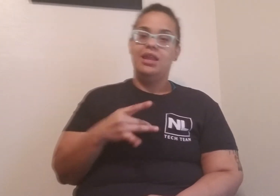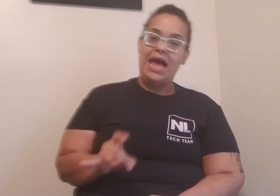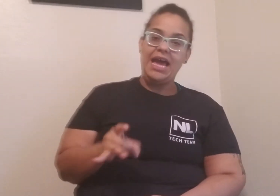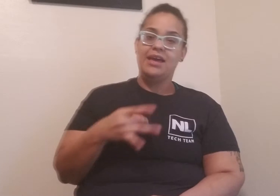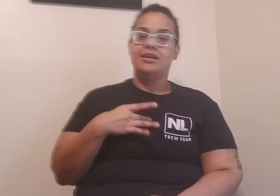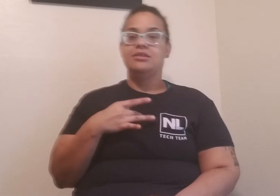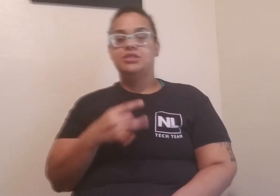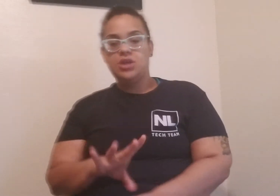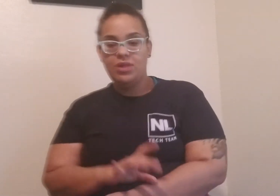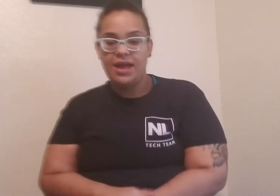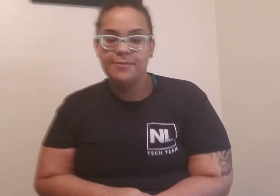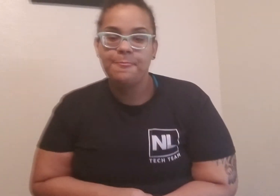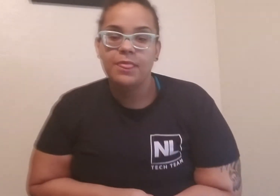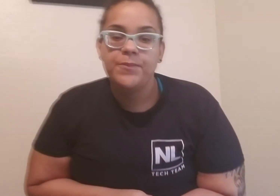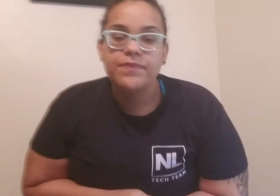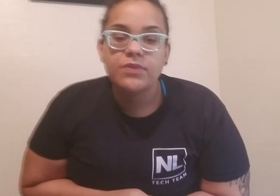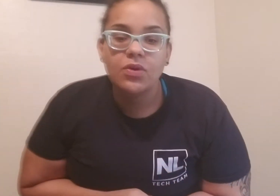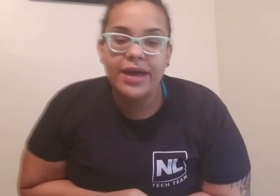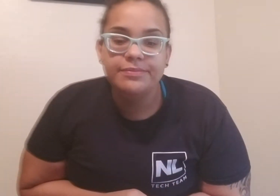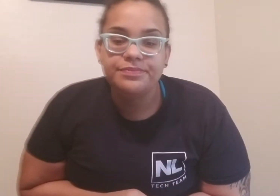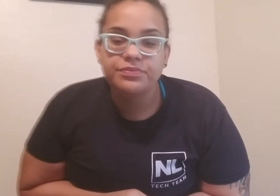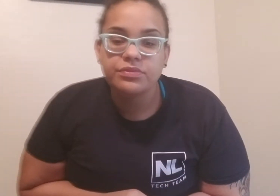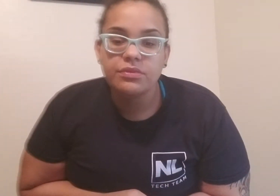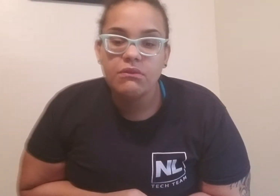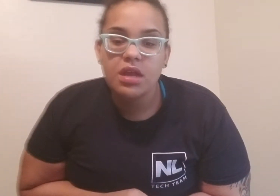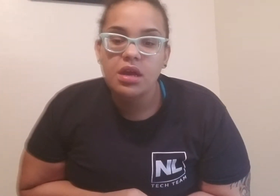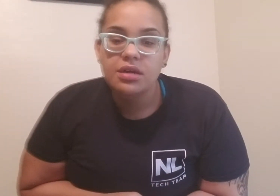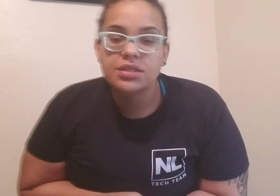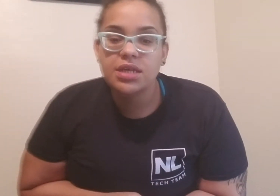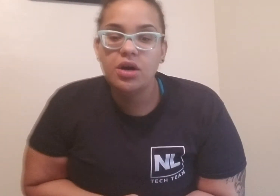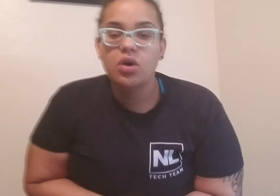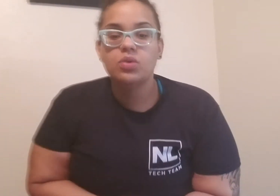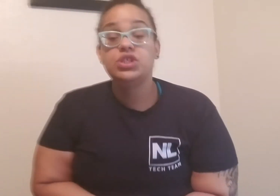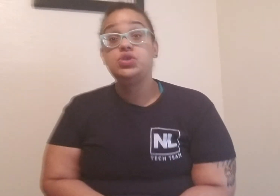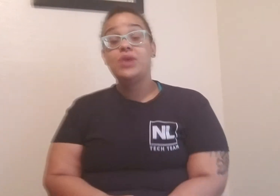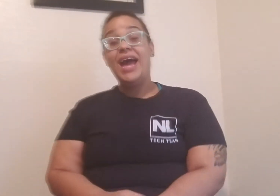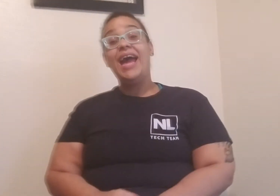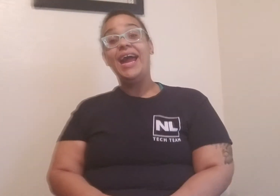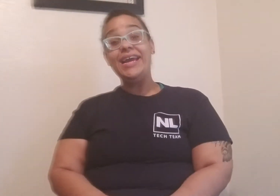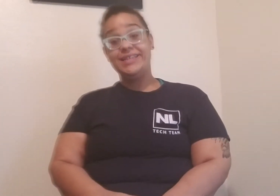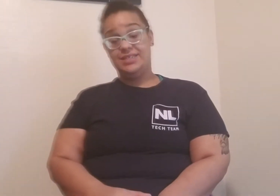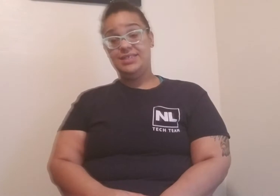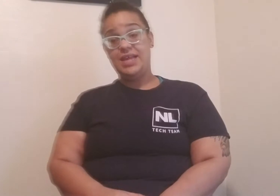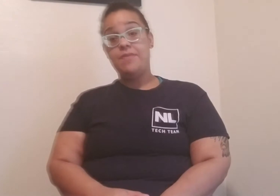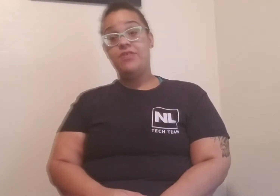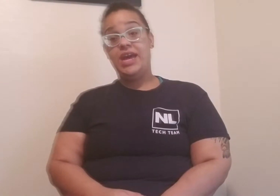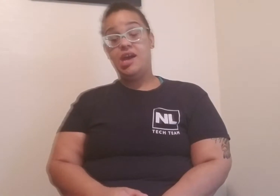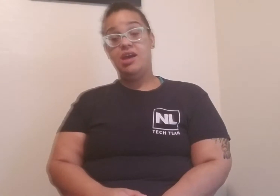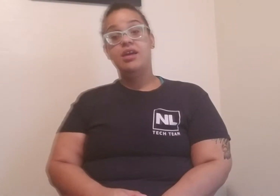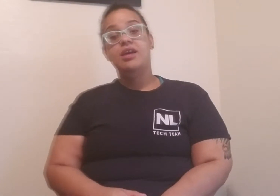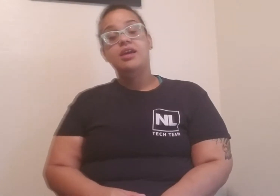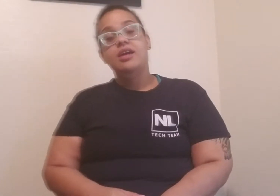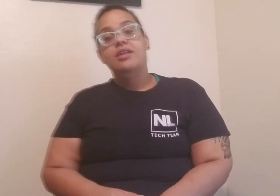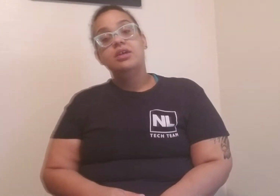Like, don't like. Okay? So to hate something, those